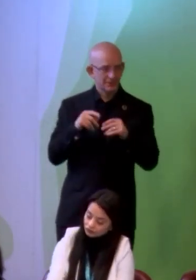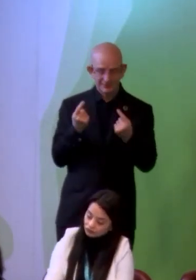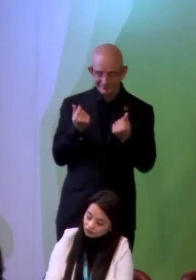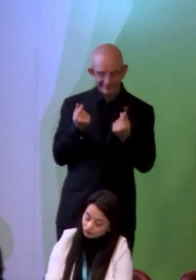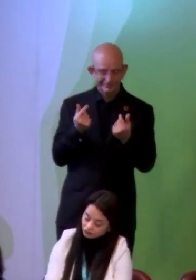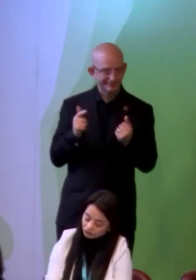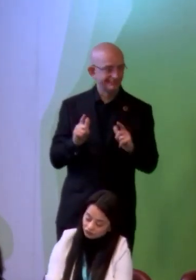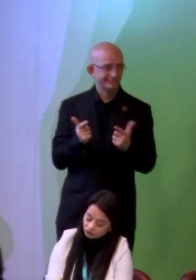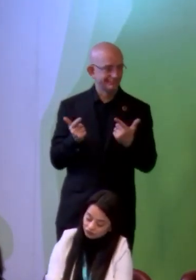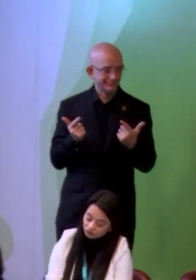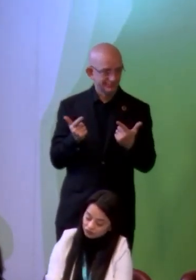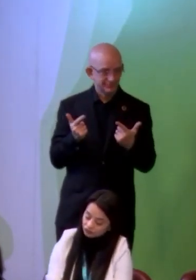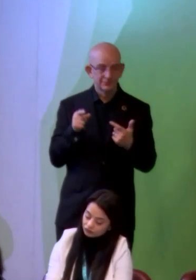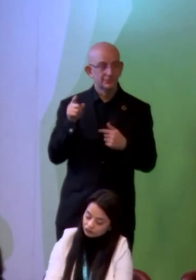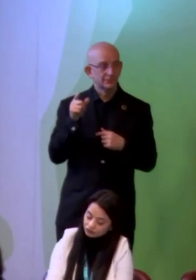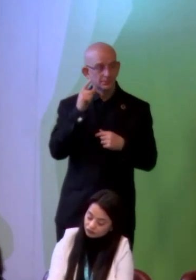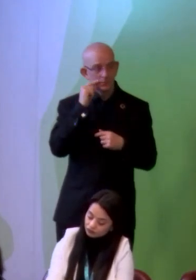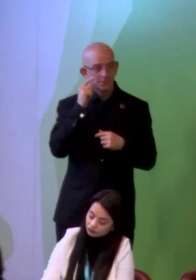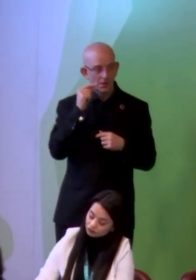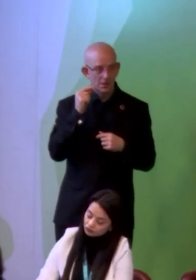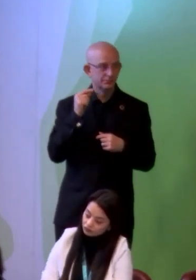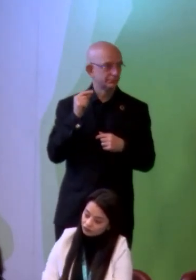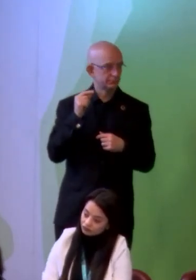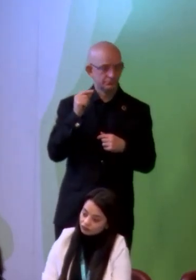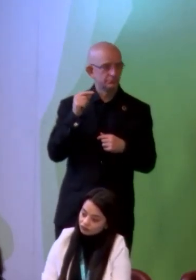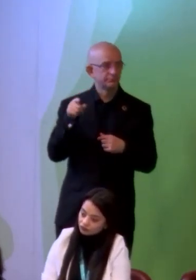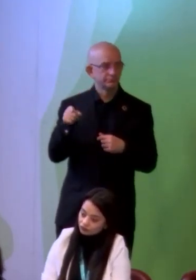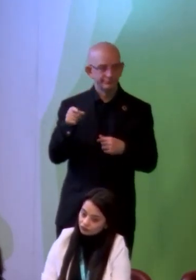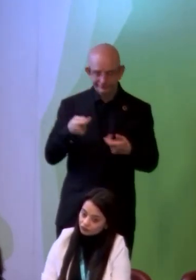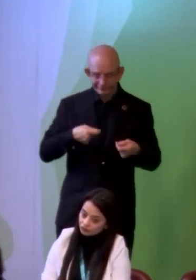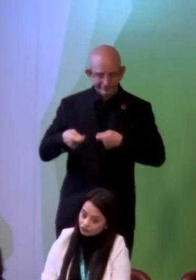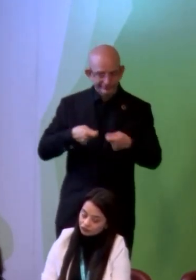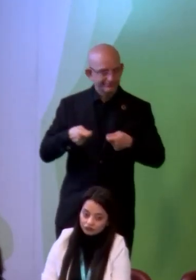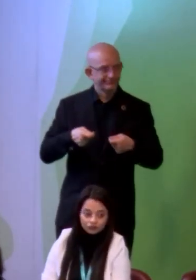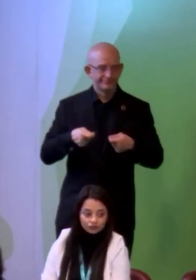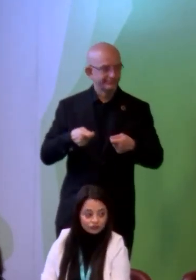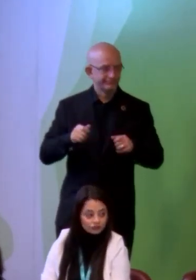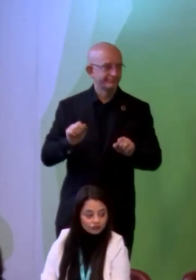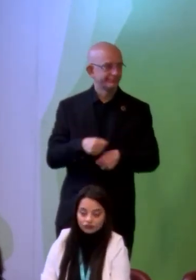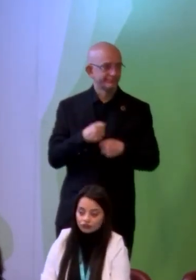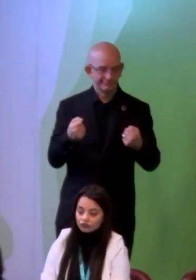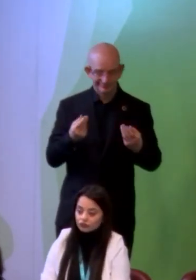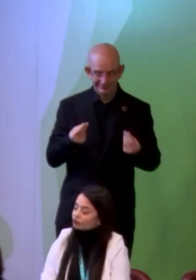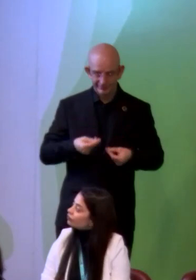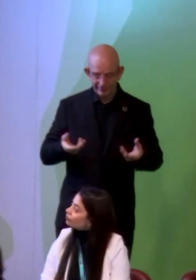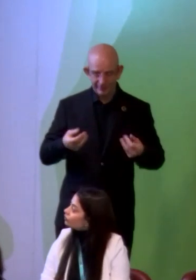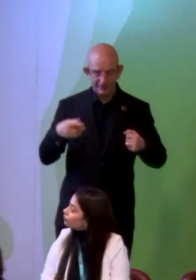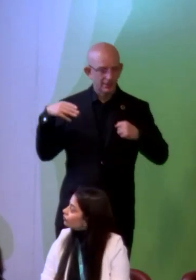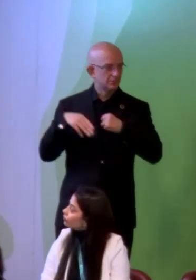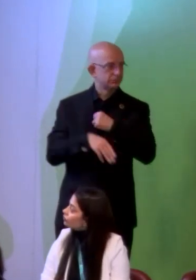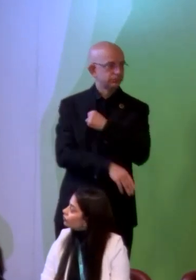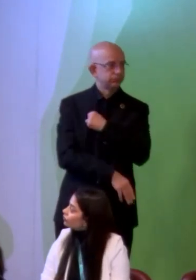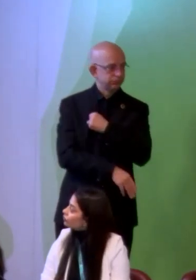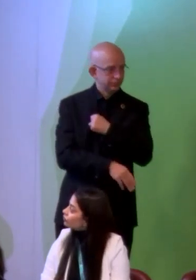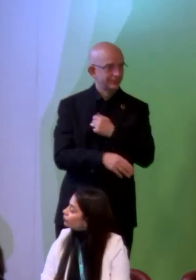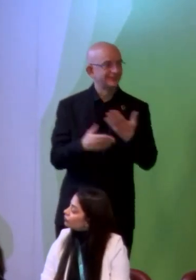close his coal shop. Amir's family got into debt in order to register their children at private school. This